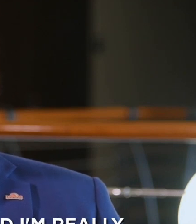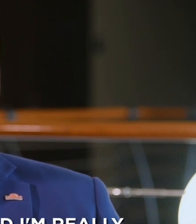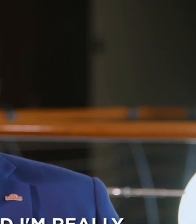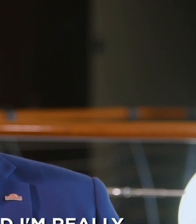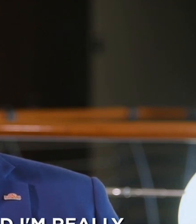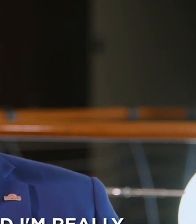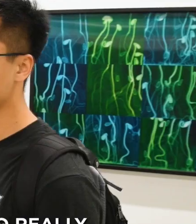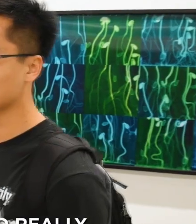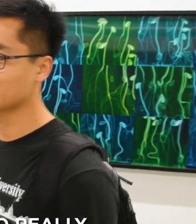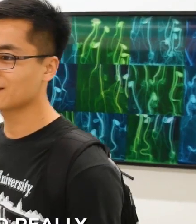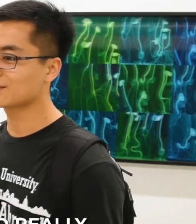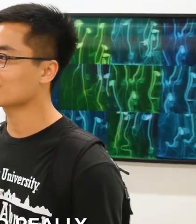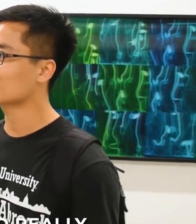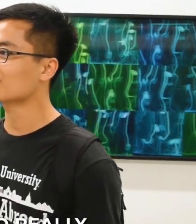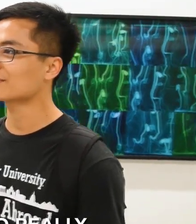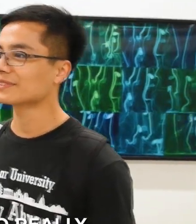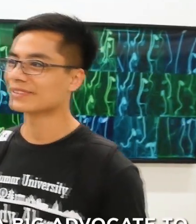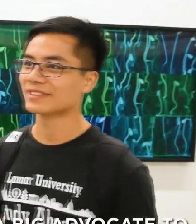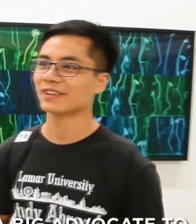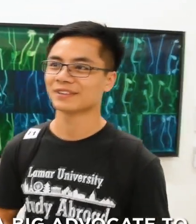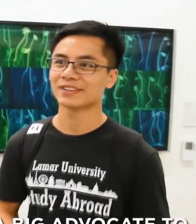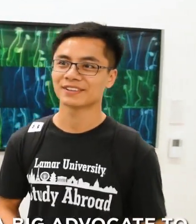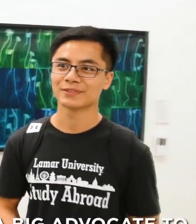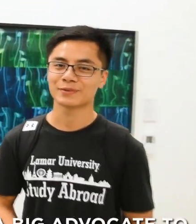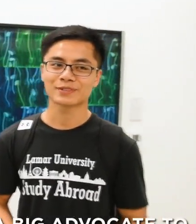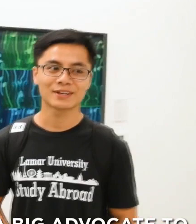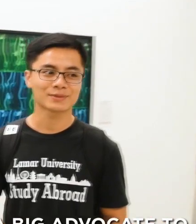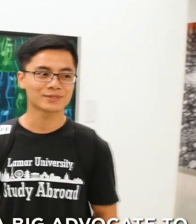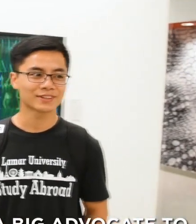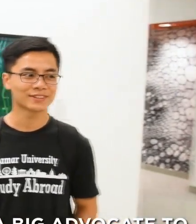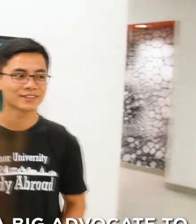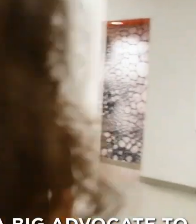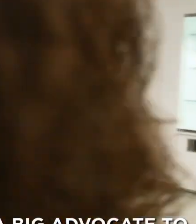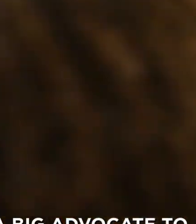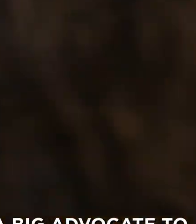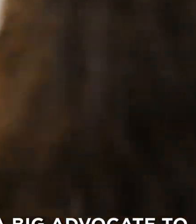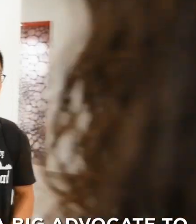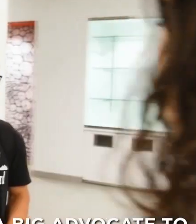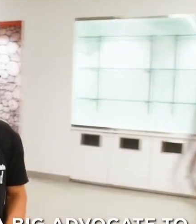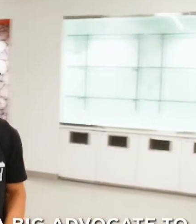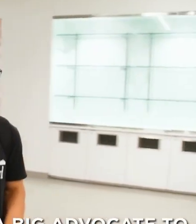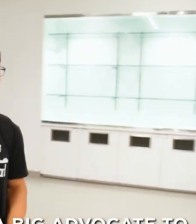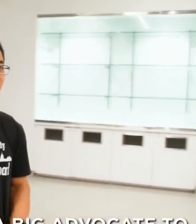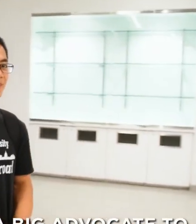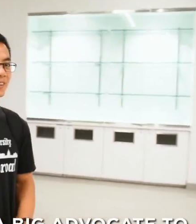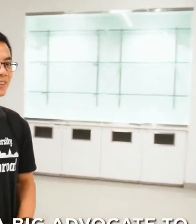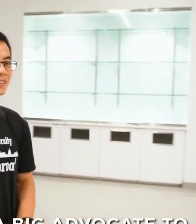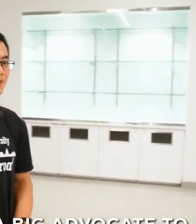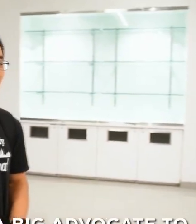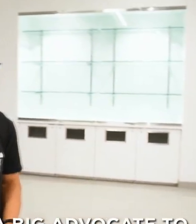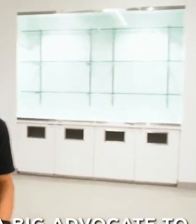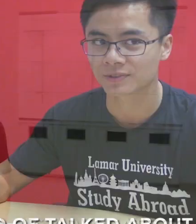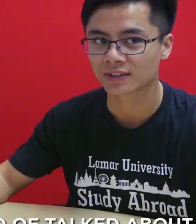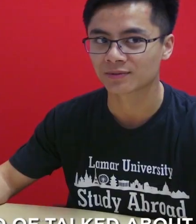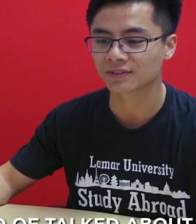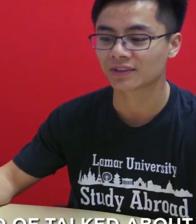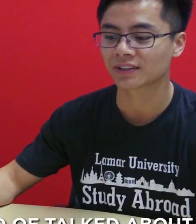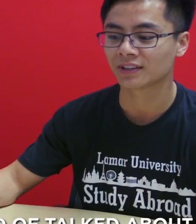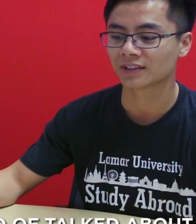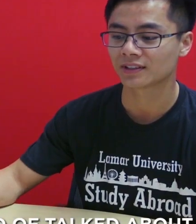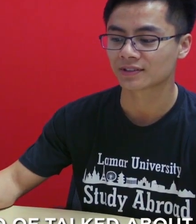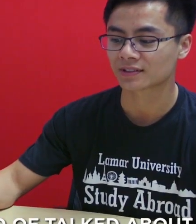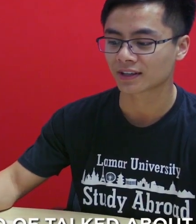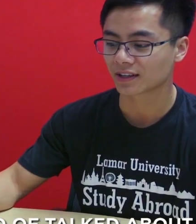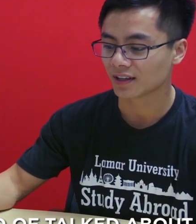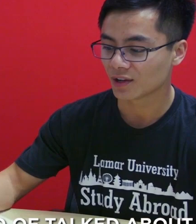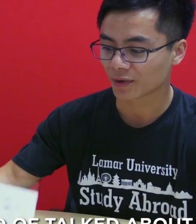really going to miss them a lot. I came to really love Lamar and became like a big advocate to everyone that came to this school or to anyone that I